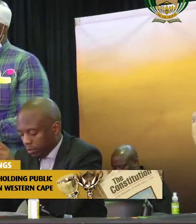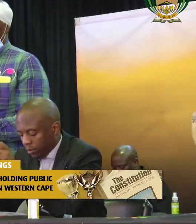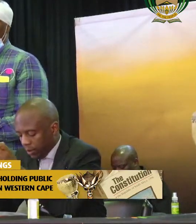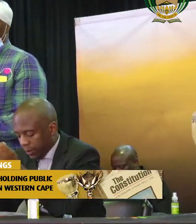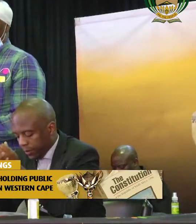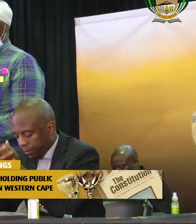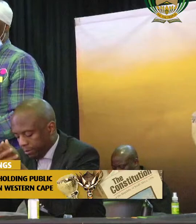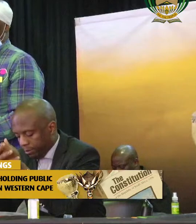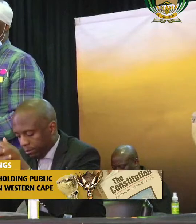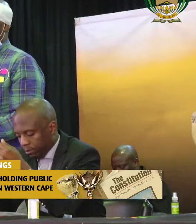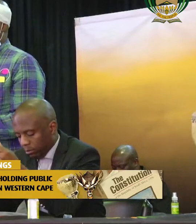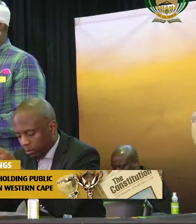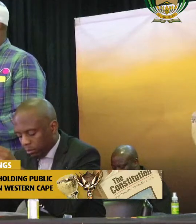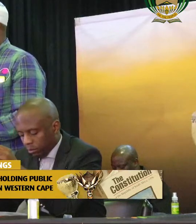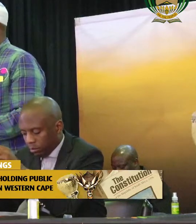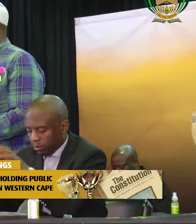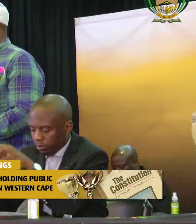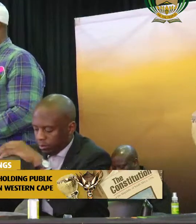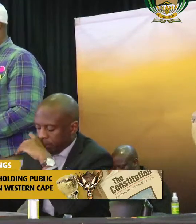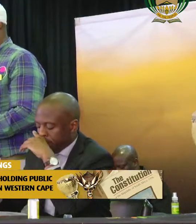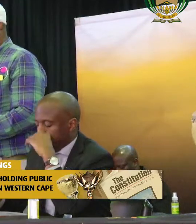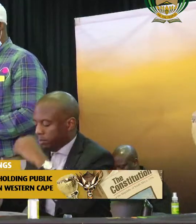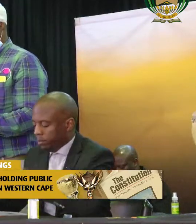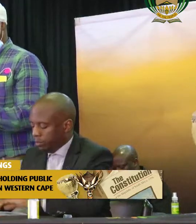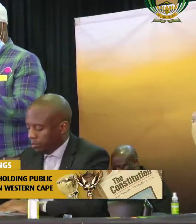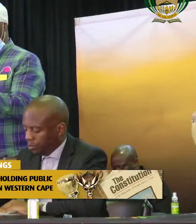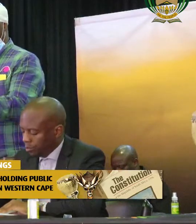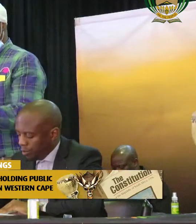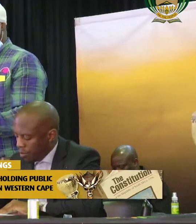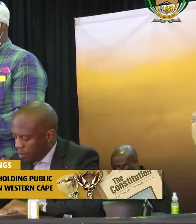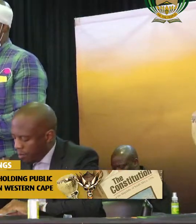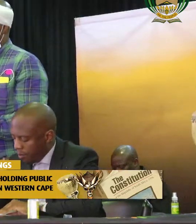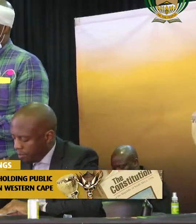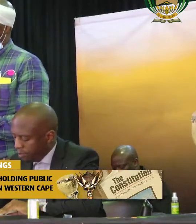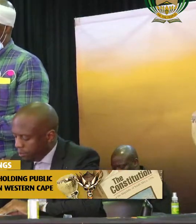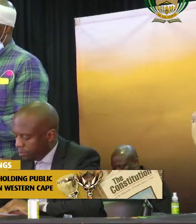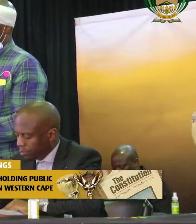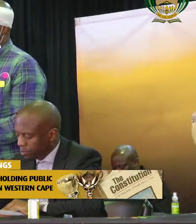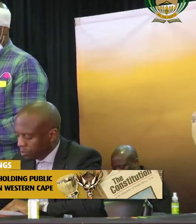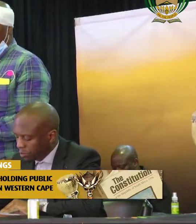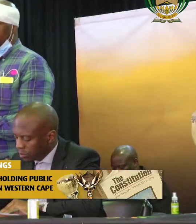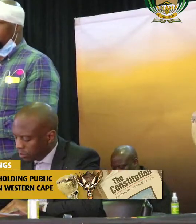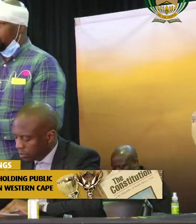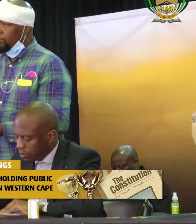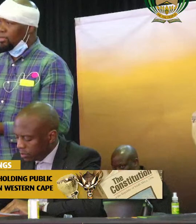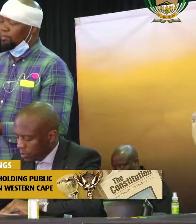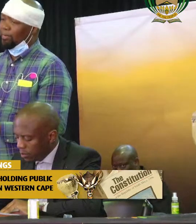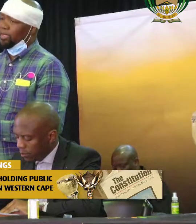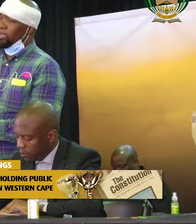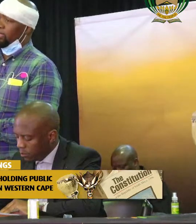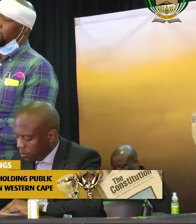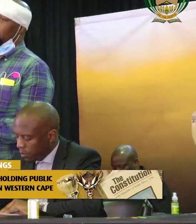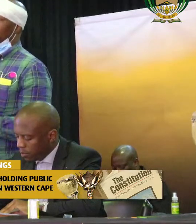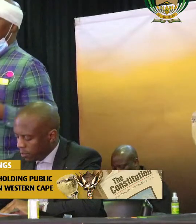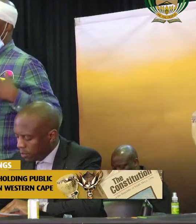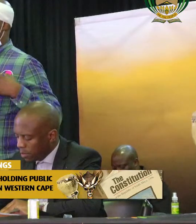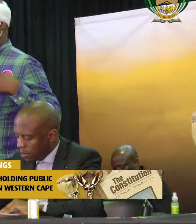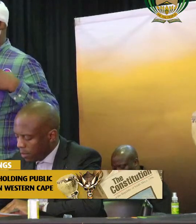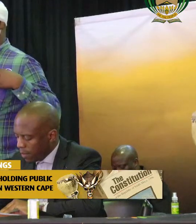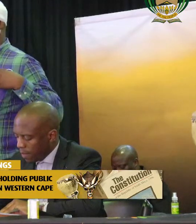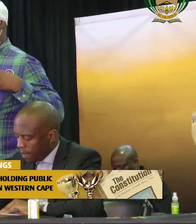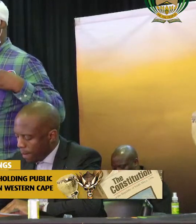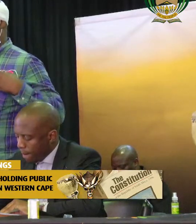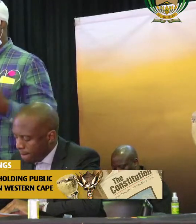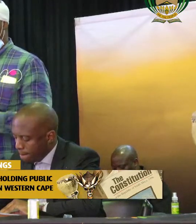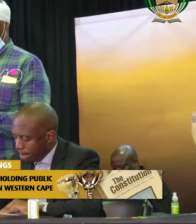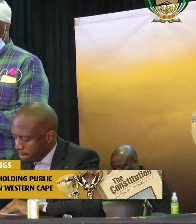out in numbers, supporting the attendance of this public hearing. In